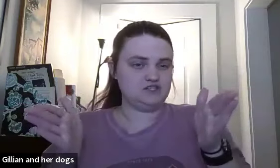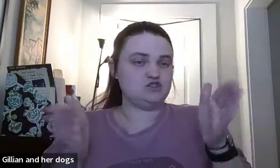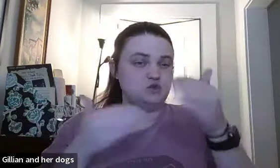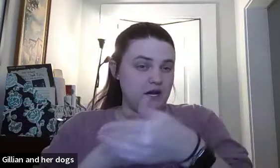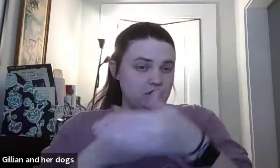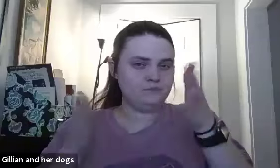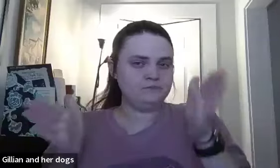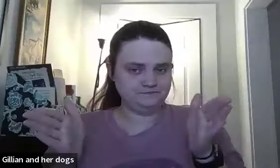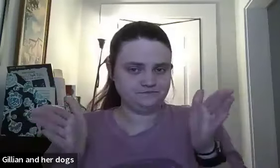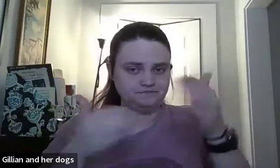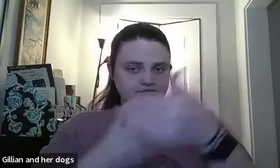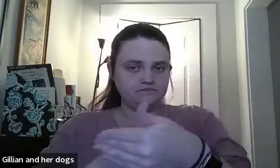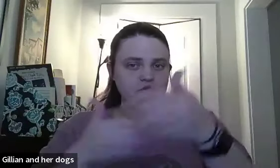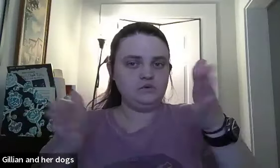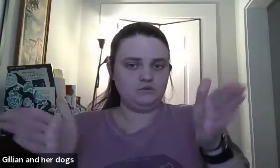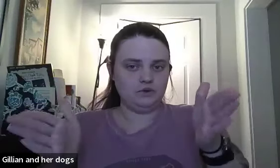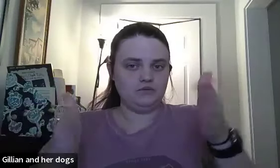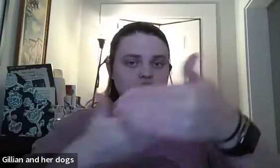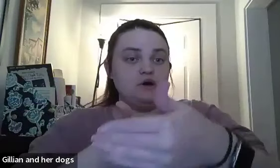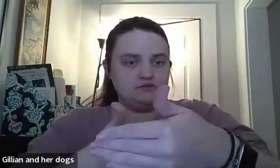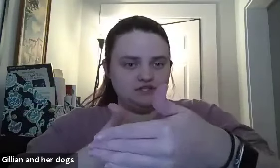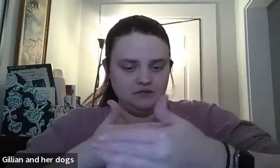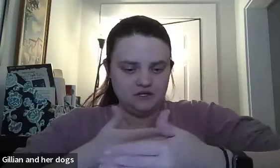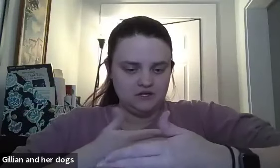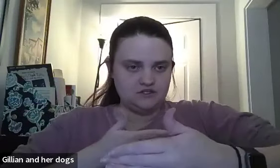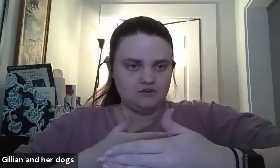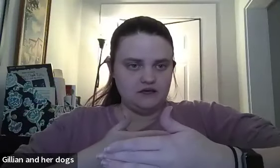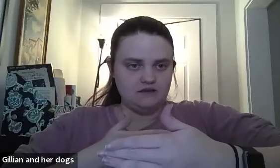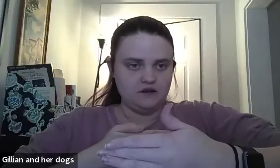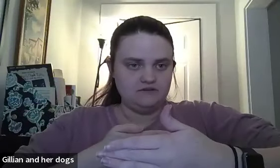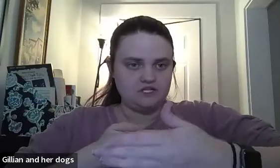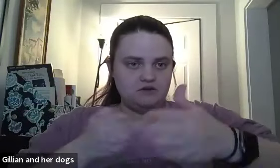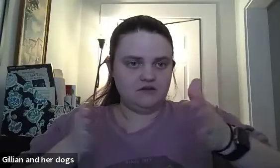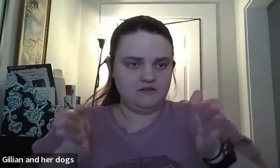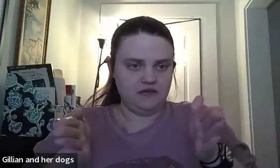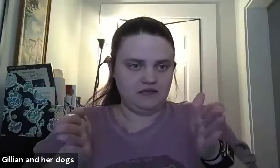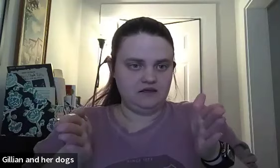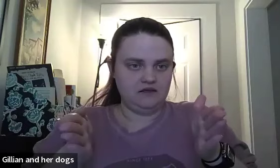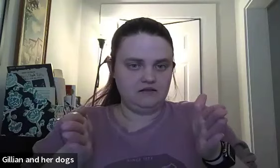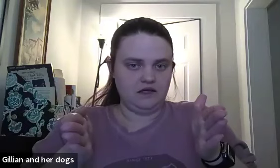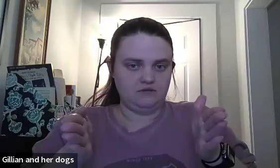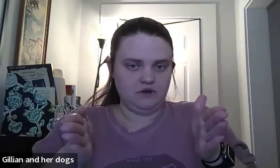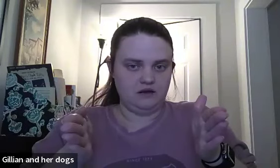a square room. You're supposed to. So they're like a front of each other and then they level